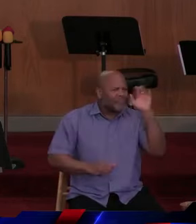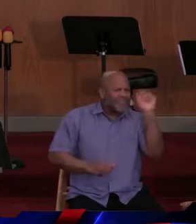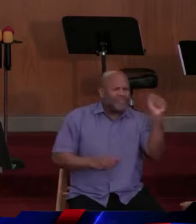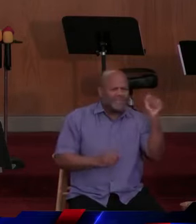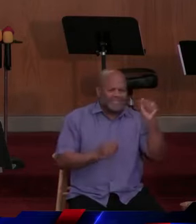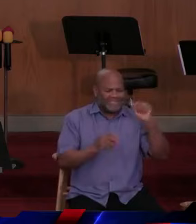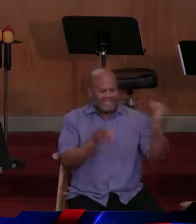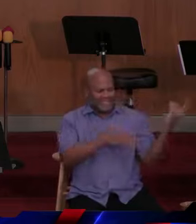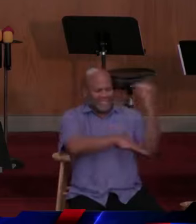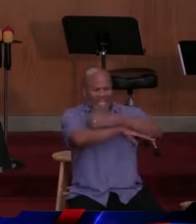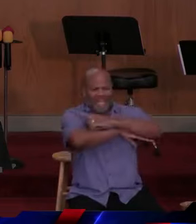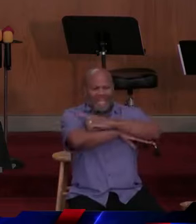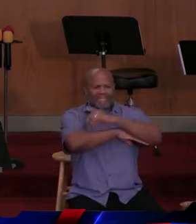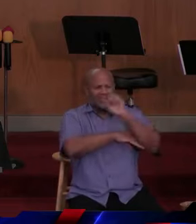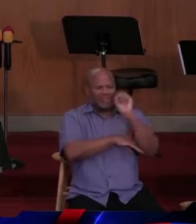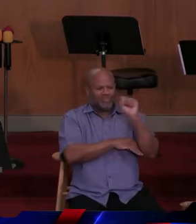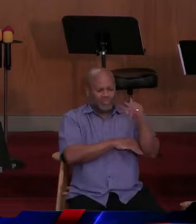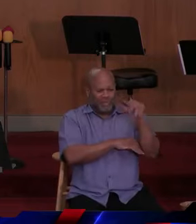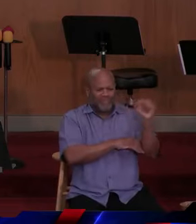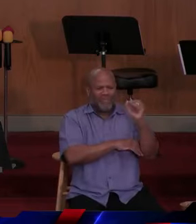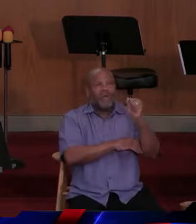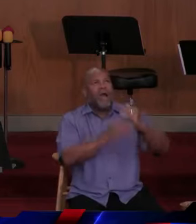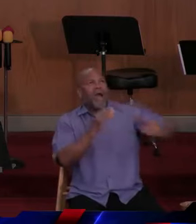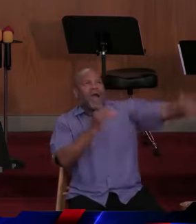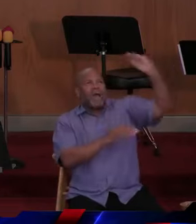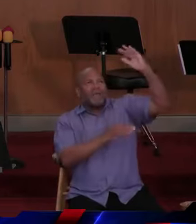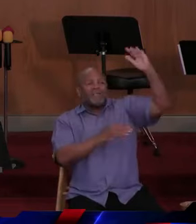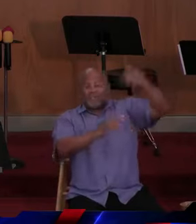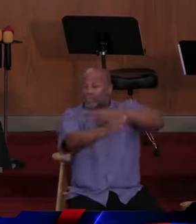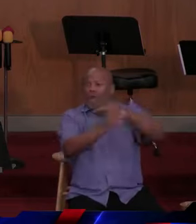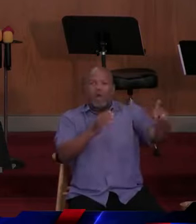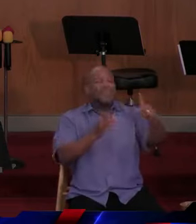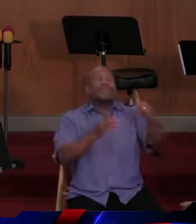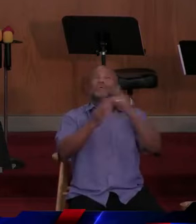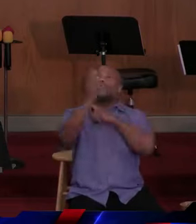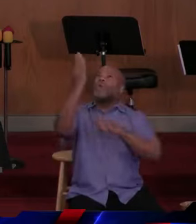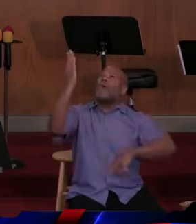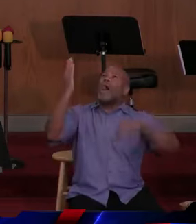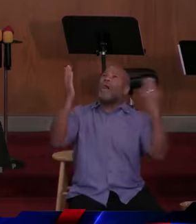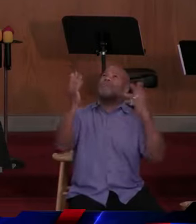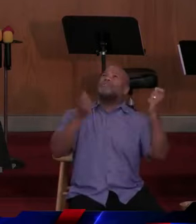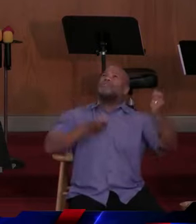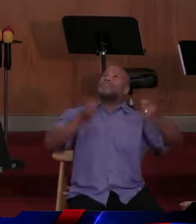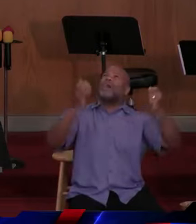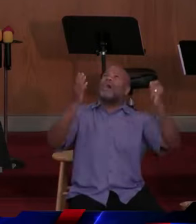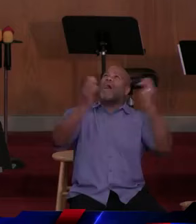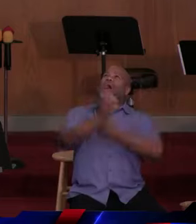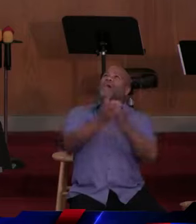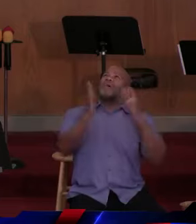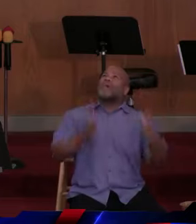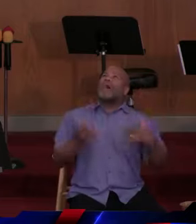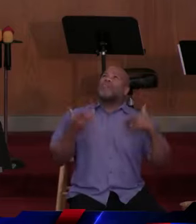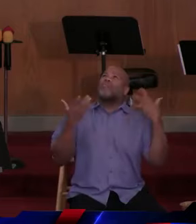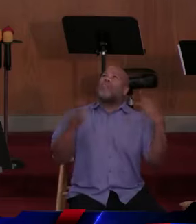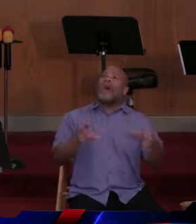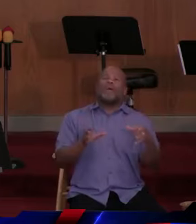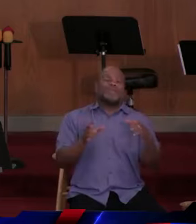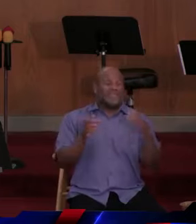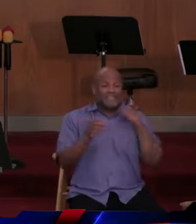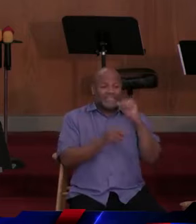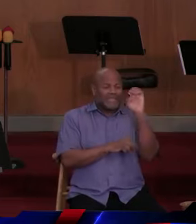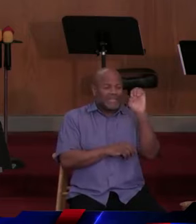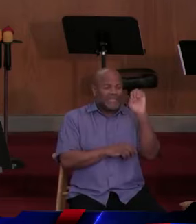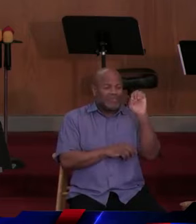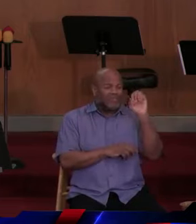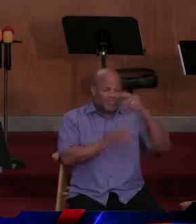day spring from on high. In the Psalms, he's the Lord who is our shepherd, and we shall not want. In Proverbs,